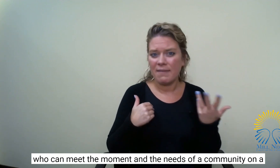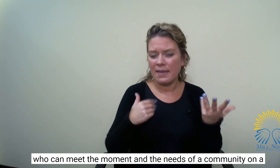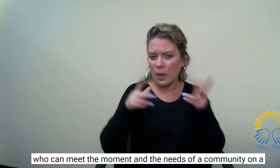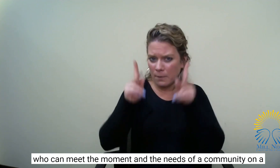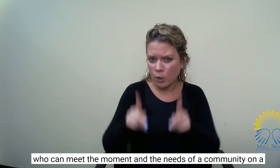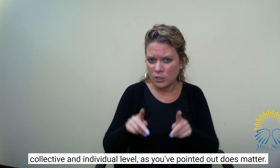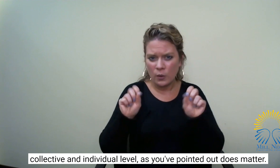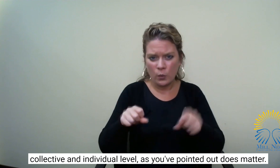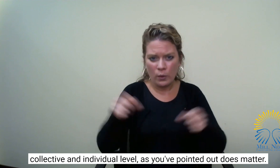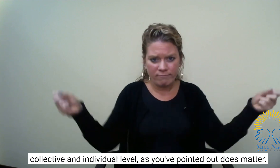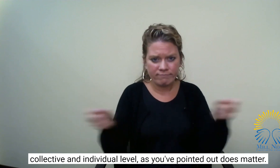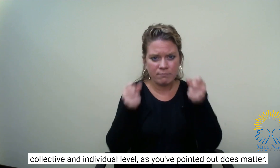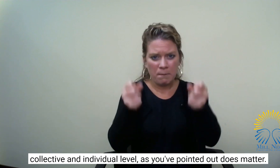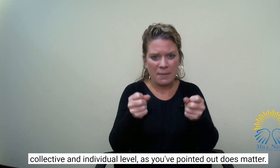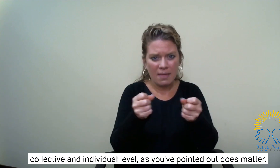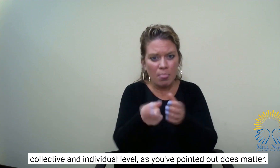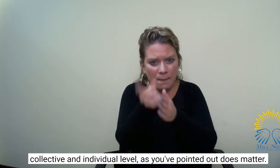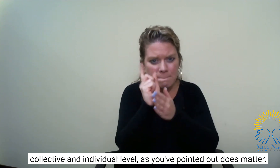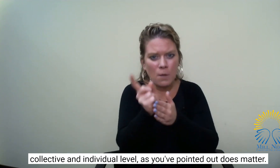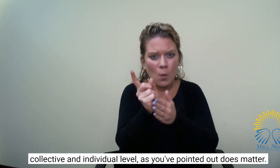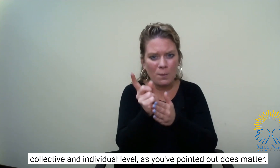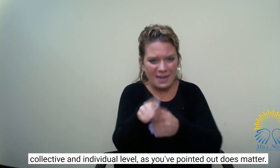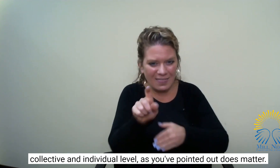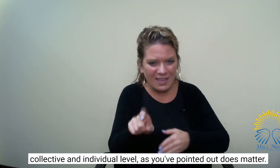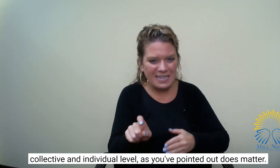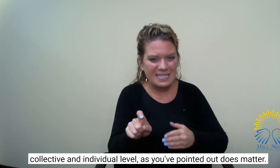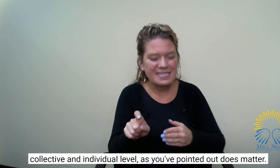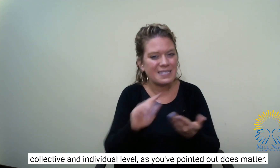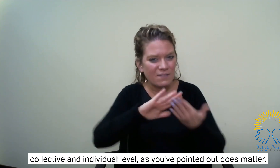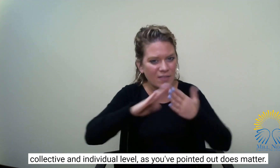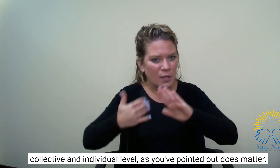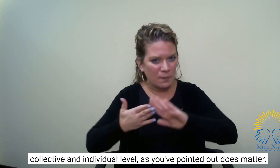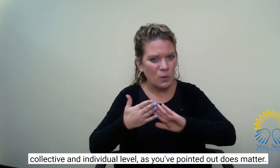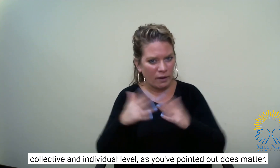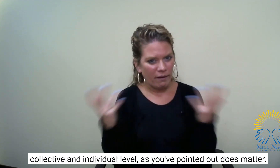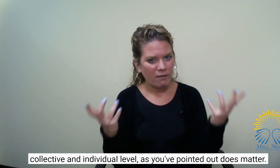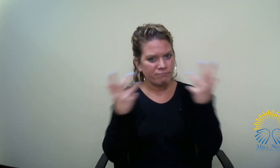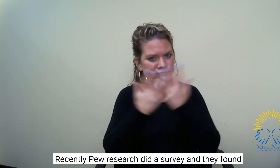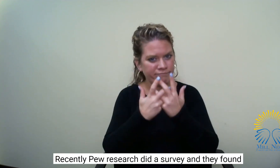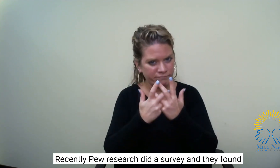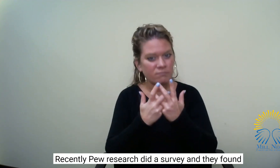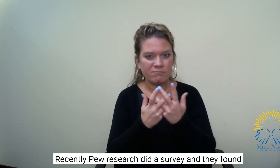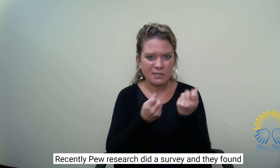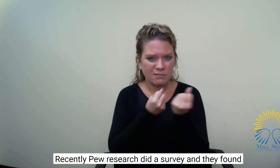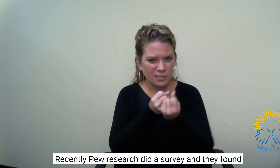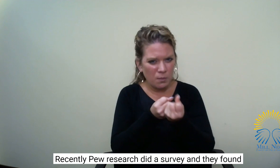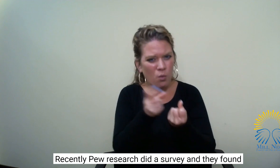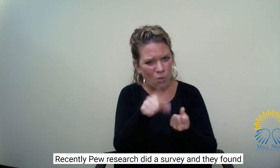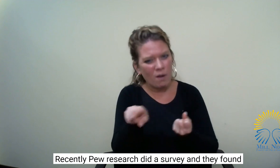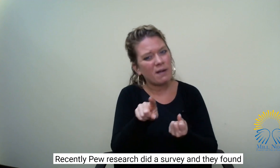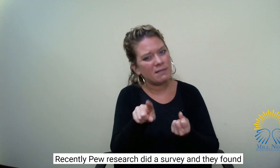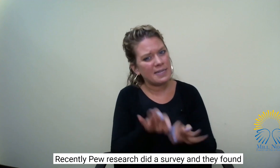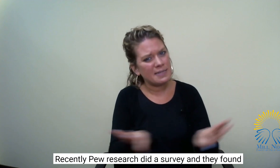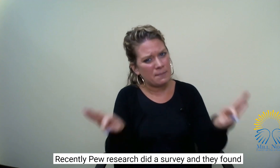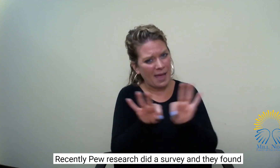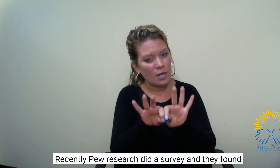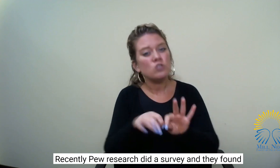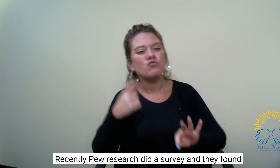community on a collective and individual level, as you've pointed out, does matter. Recently, Pew Research did a survey and they found